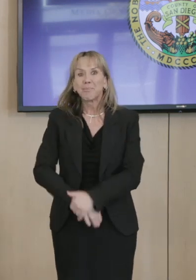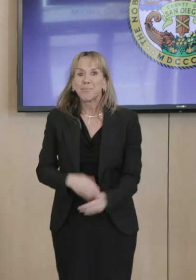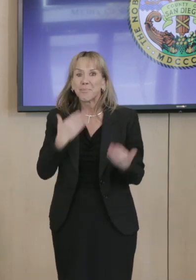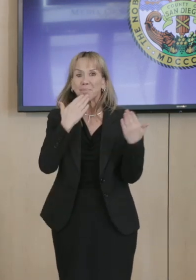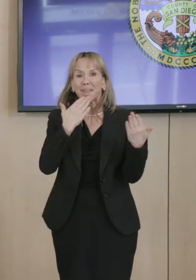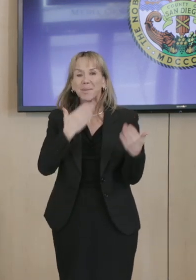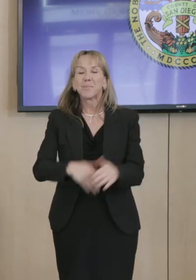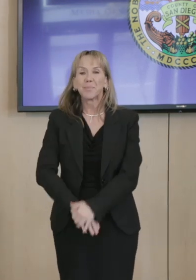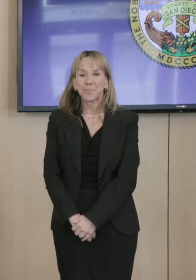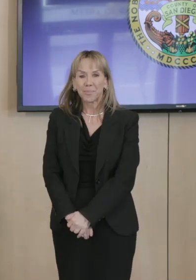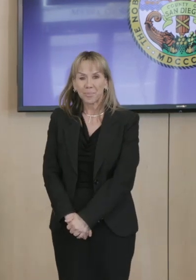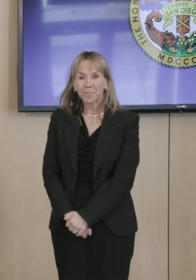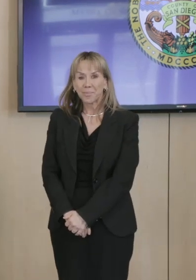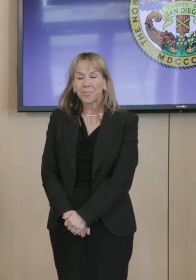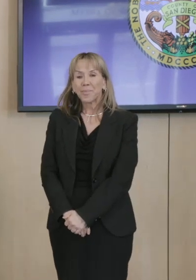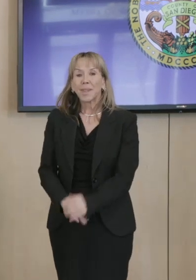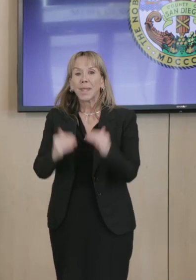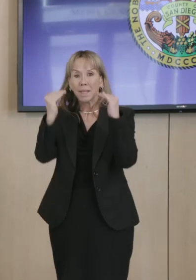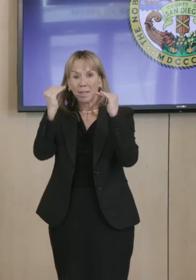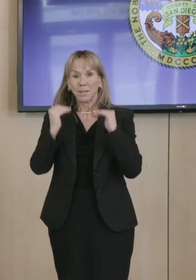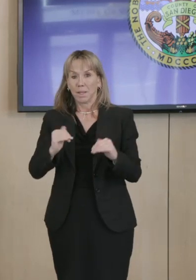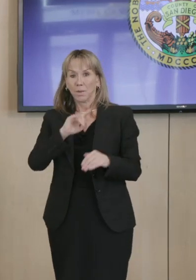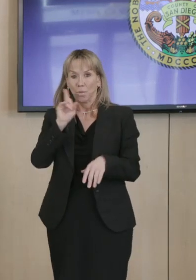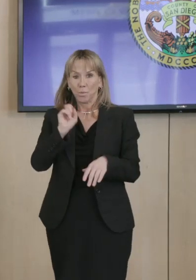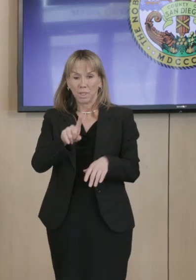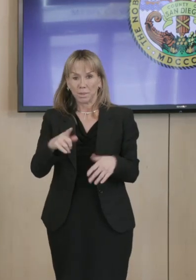Okay, next question.